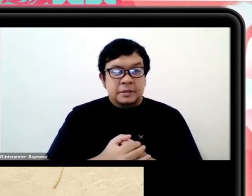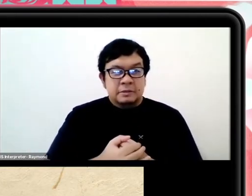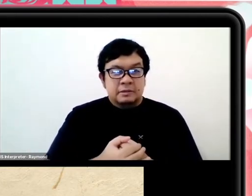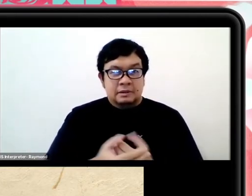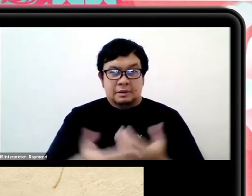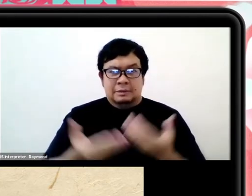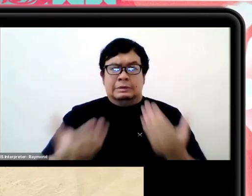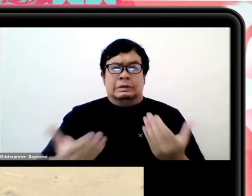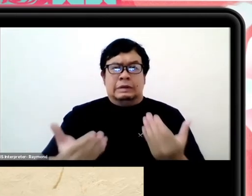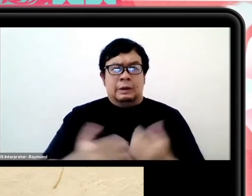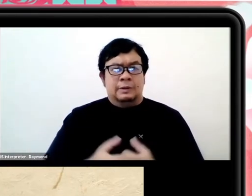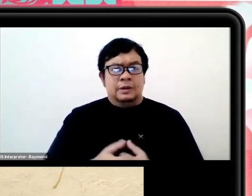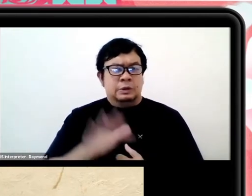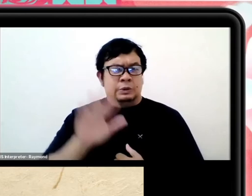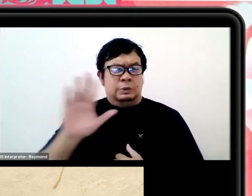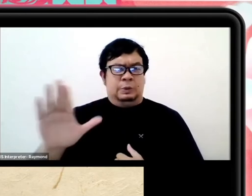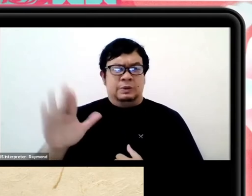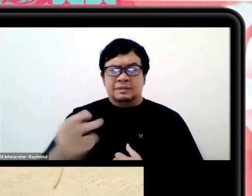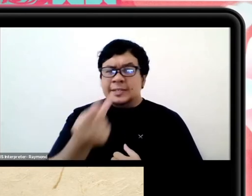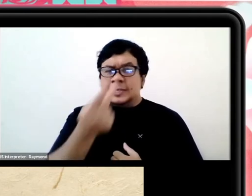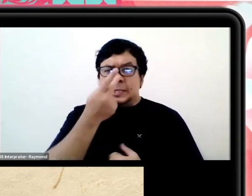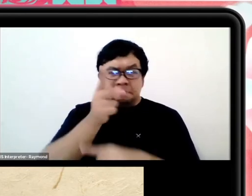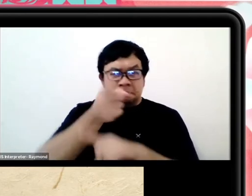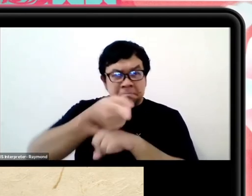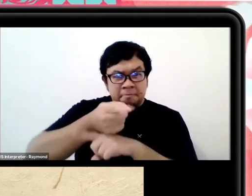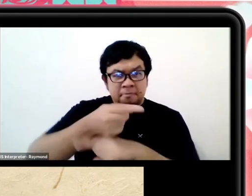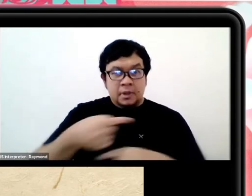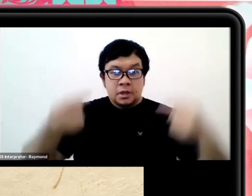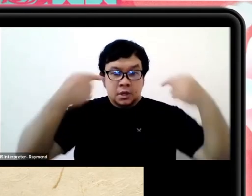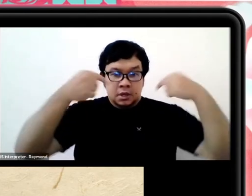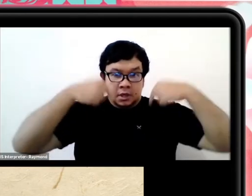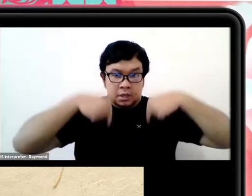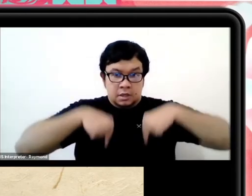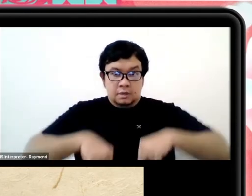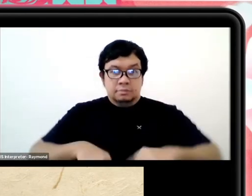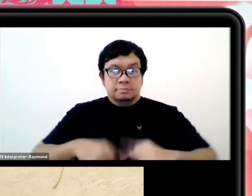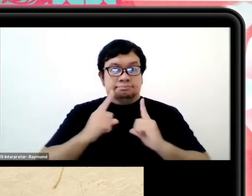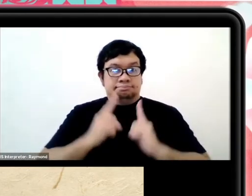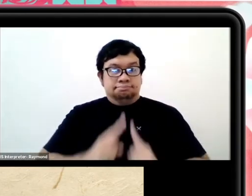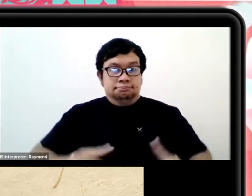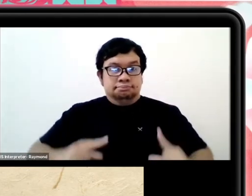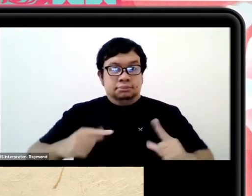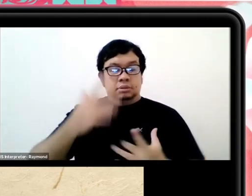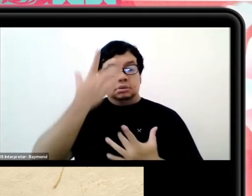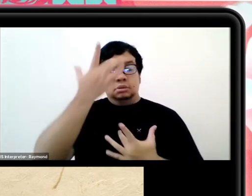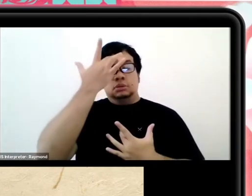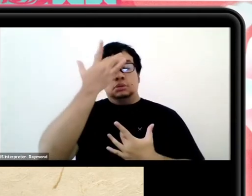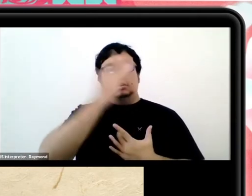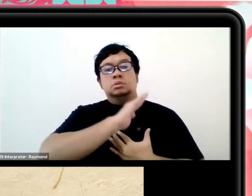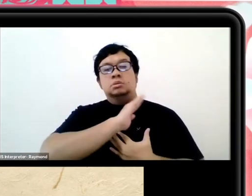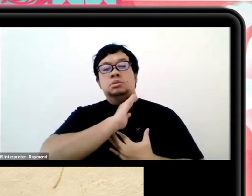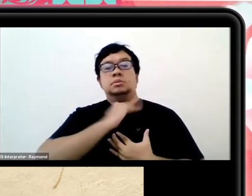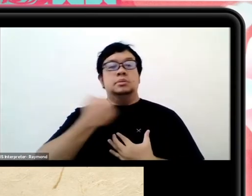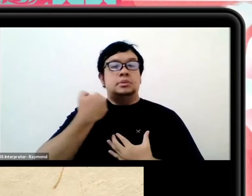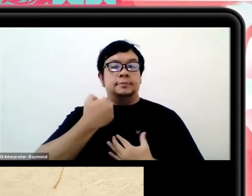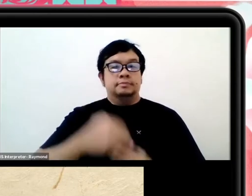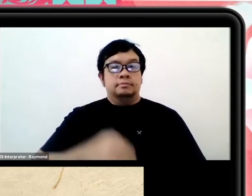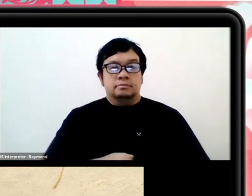And send the bootless virals and selfies, unfollow alter, then undermine